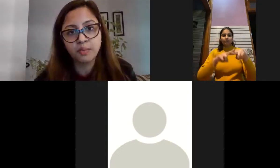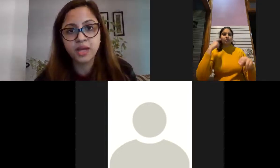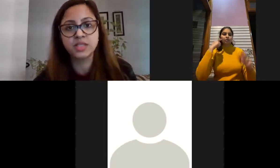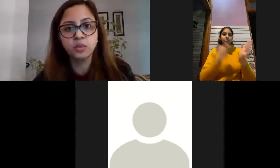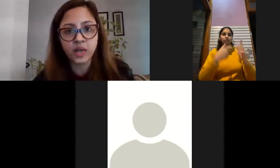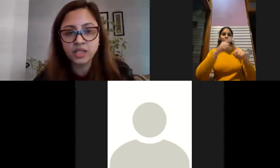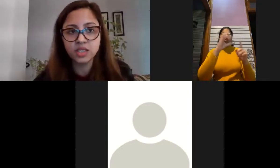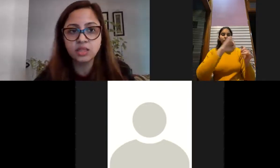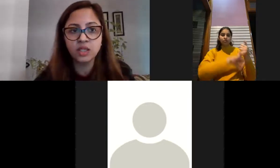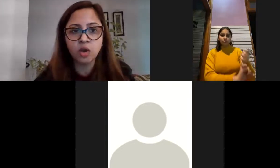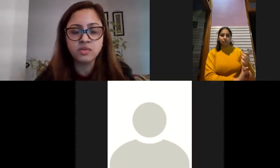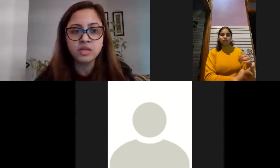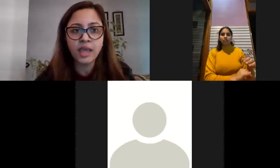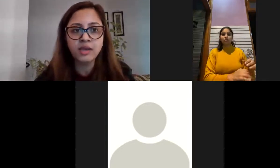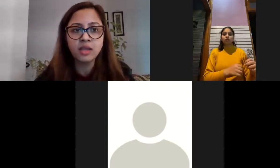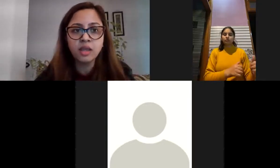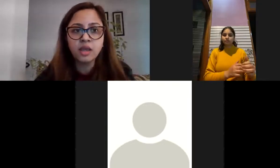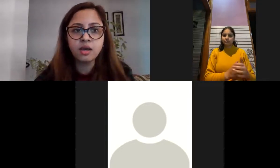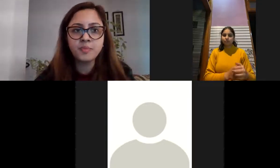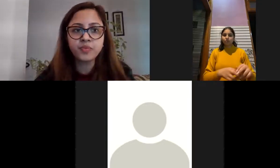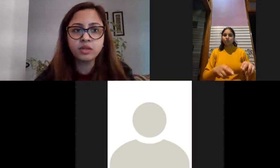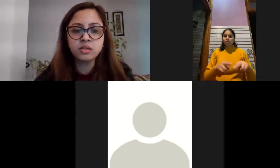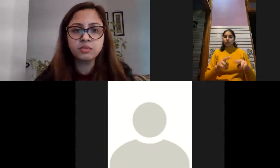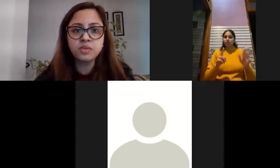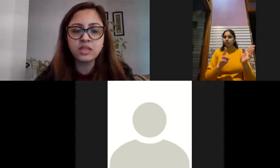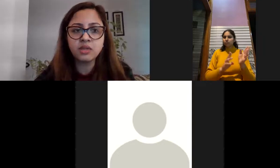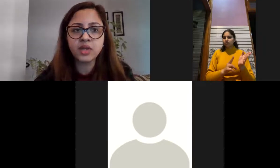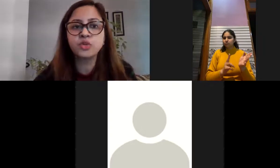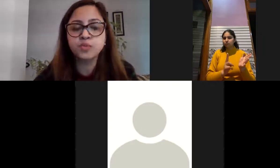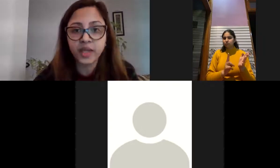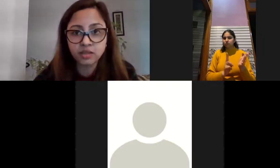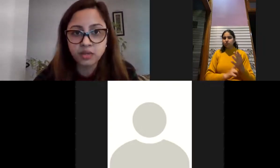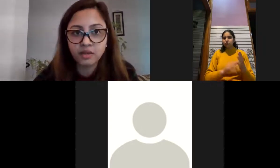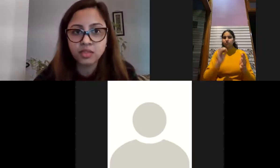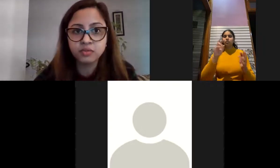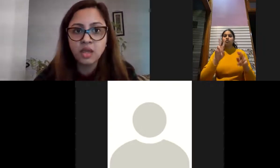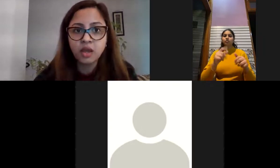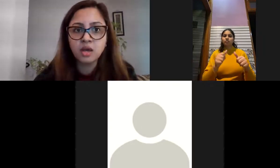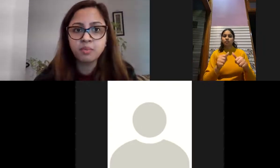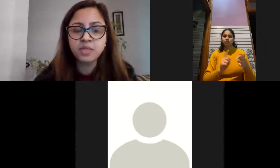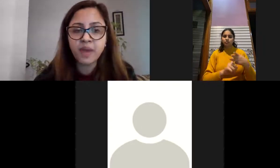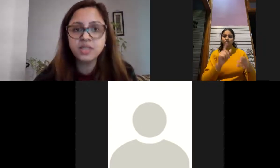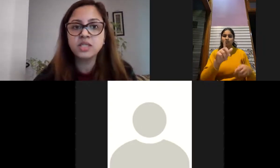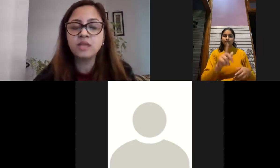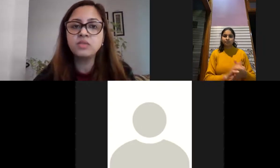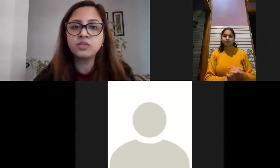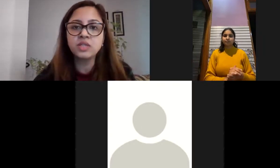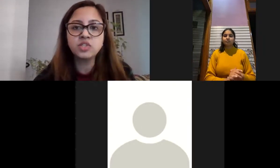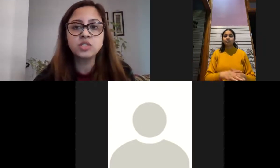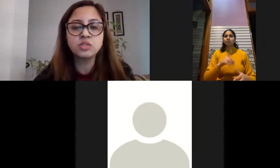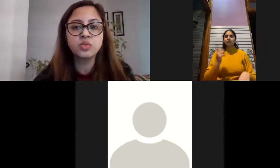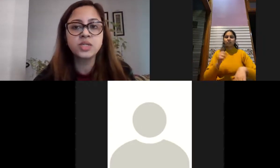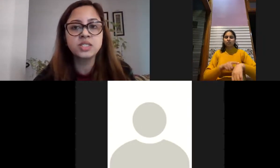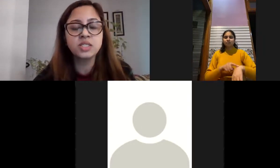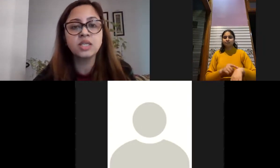or passing white in the novel and in the retrospective narrative. But by the time we